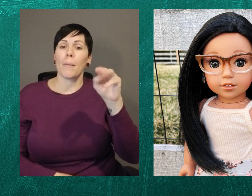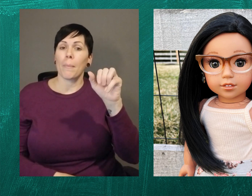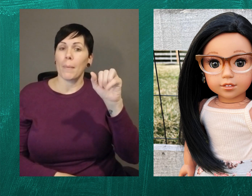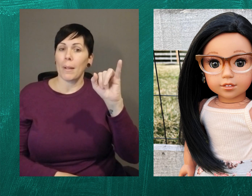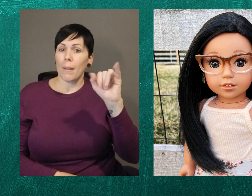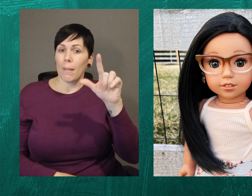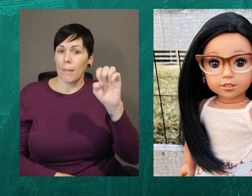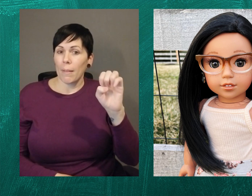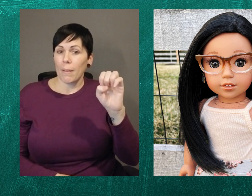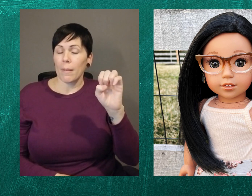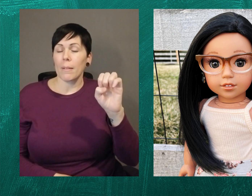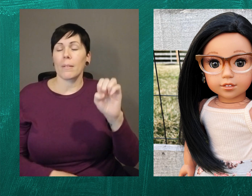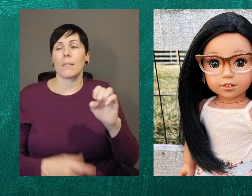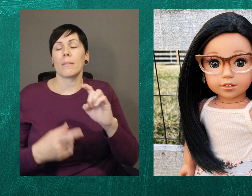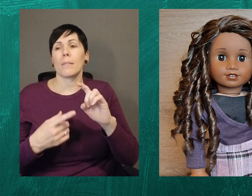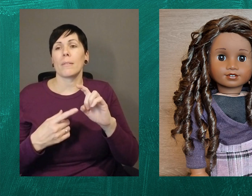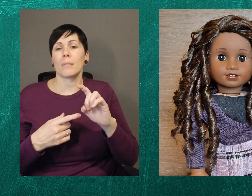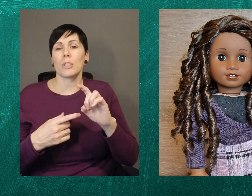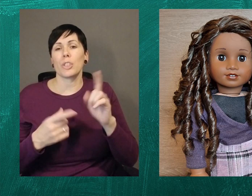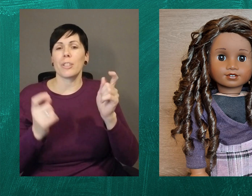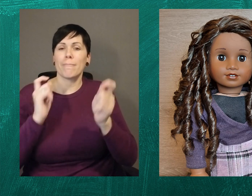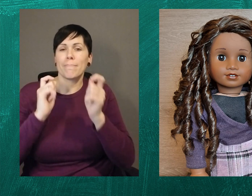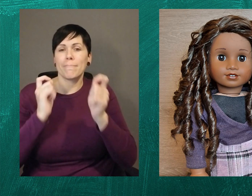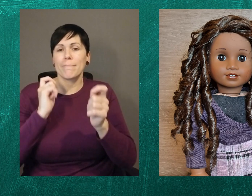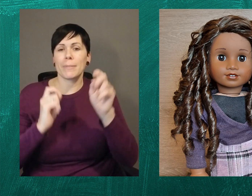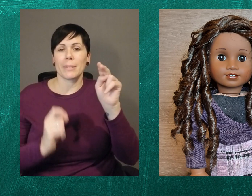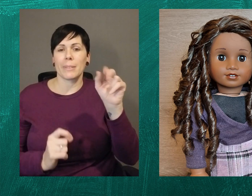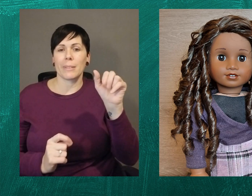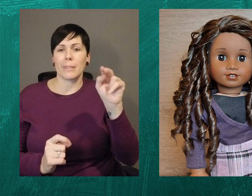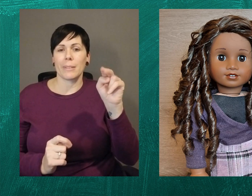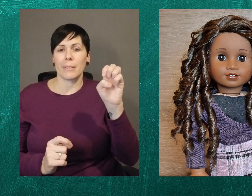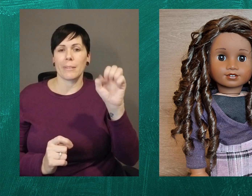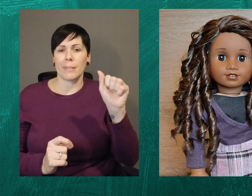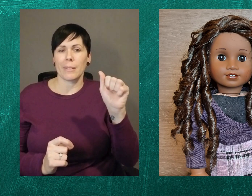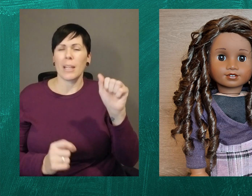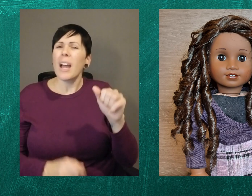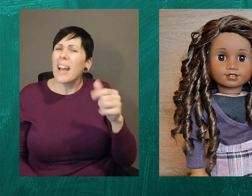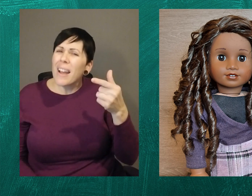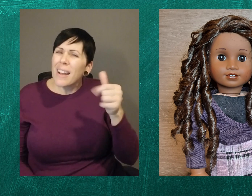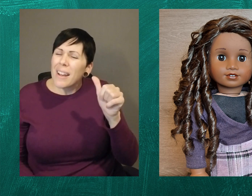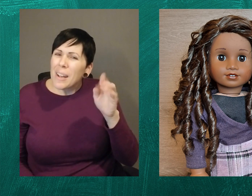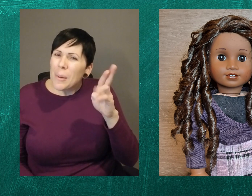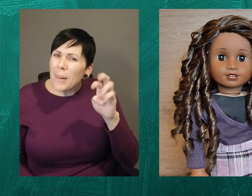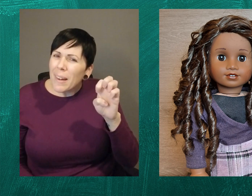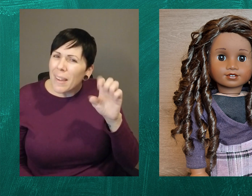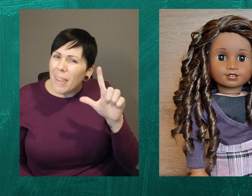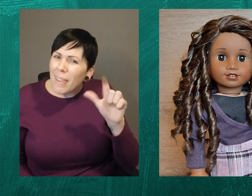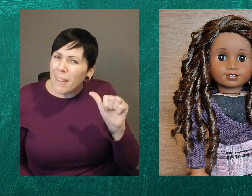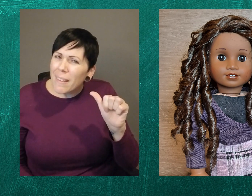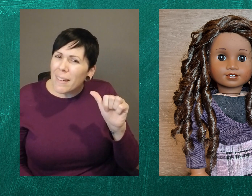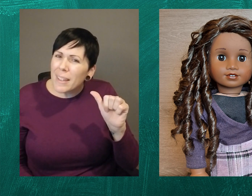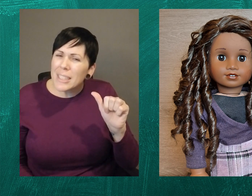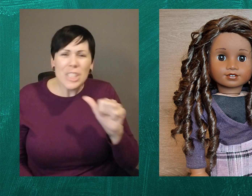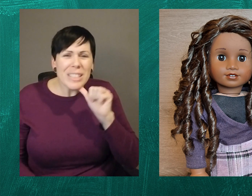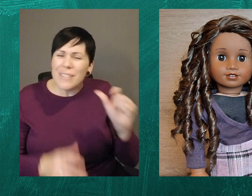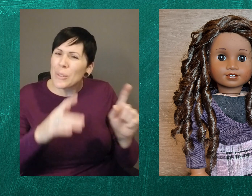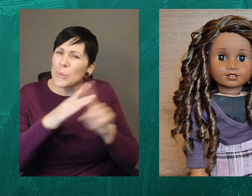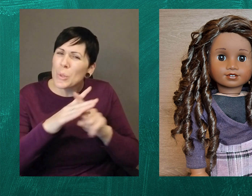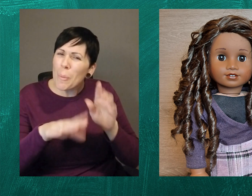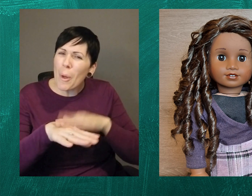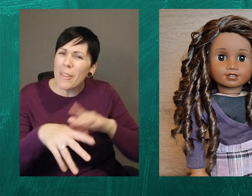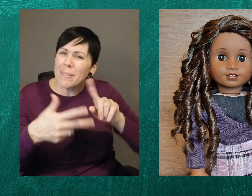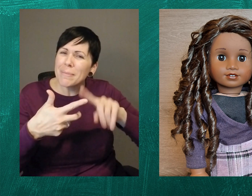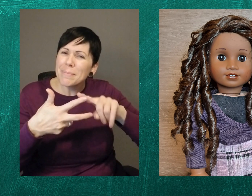Nanea. Gabriella, I can't believe she didn't even show up on the bias sorter, which is why I don't trust the bias